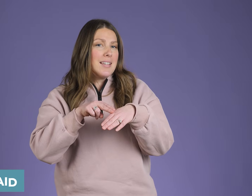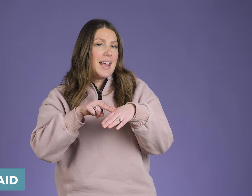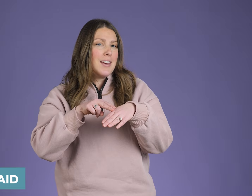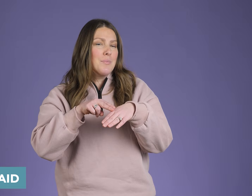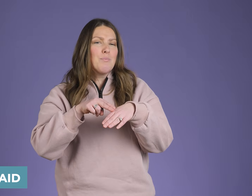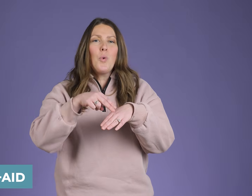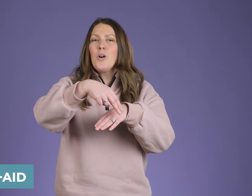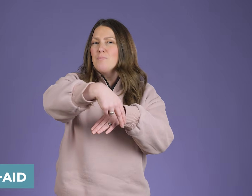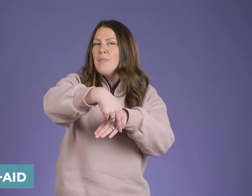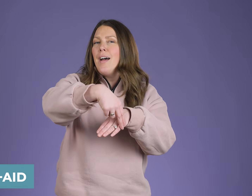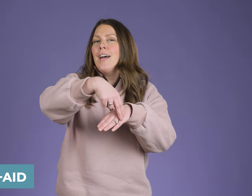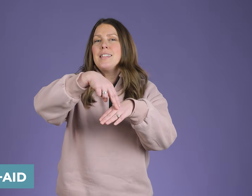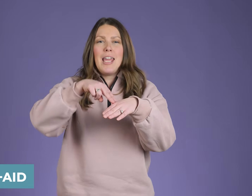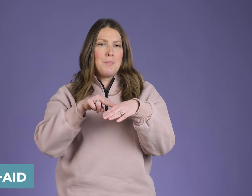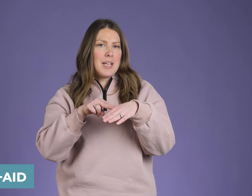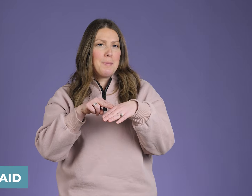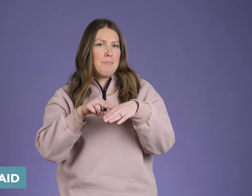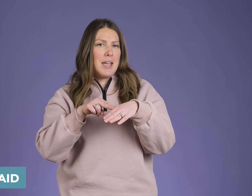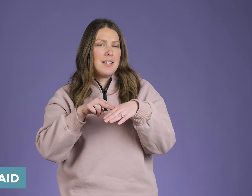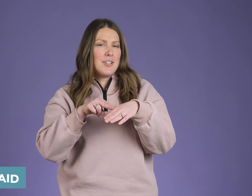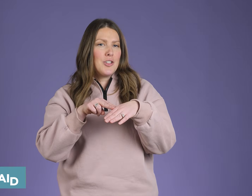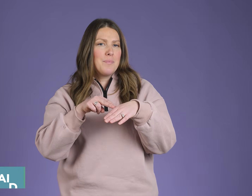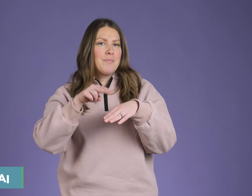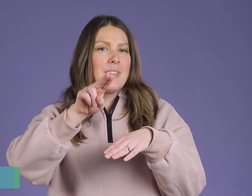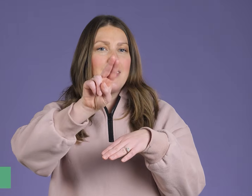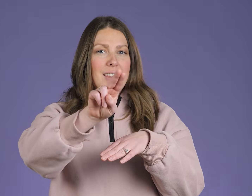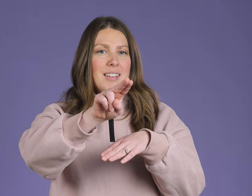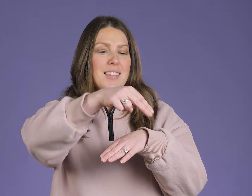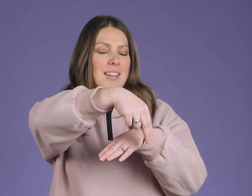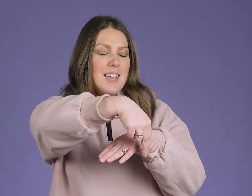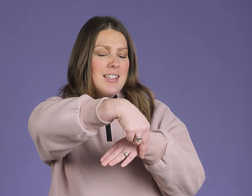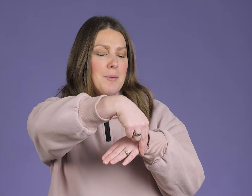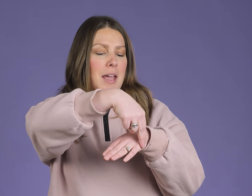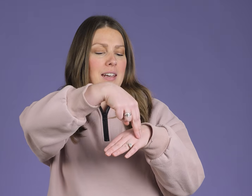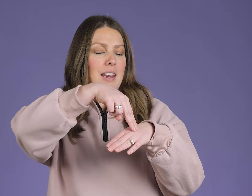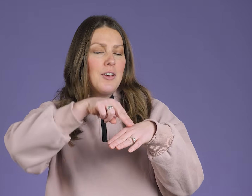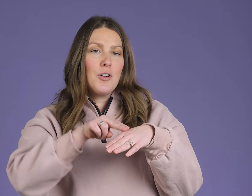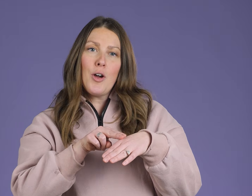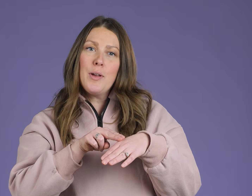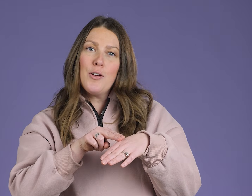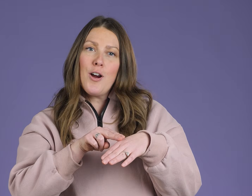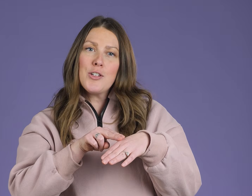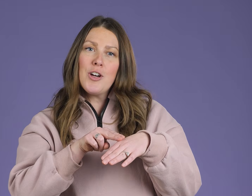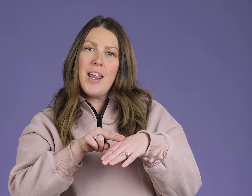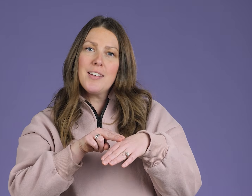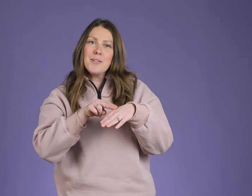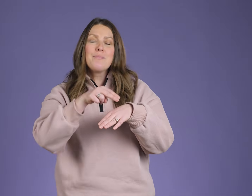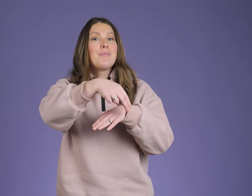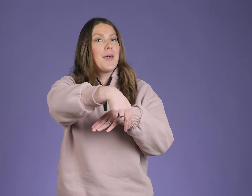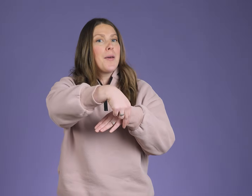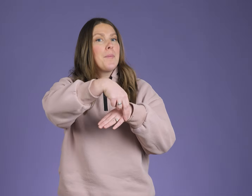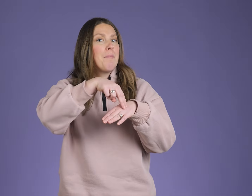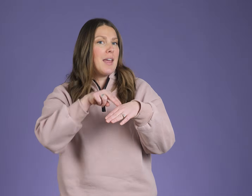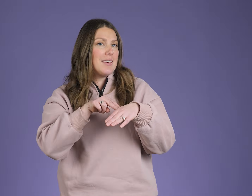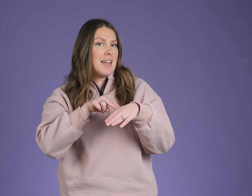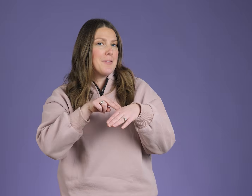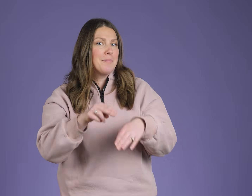Band-aid or a tape type of bandage. This is the Band-aid going across your hand. Band-aid.